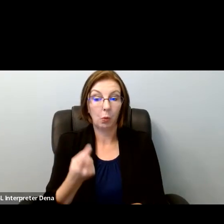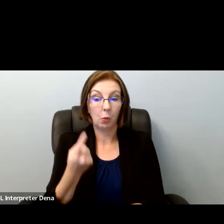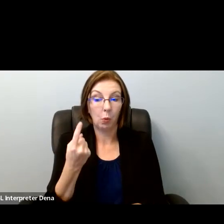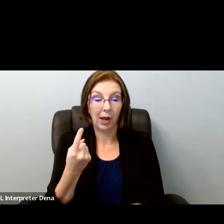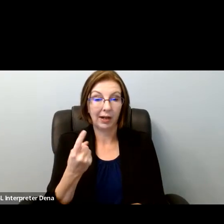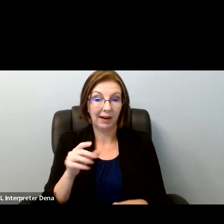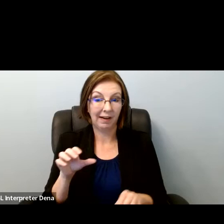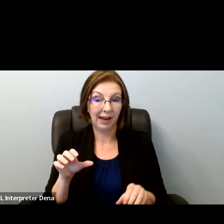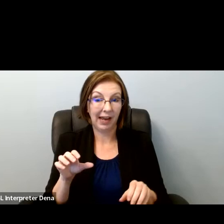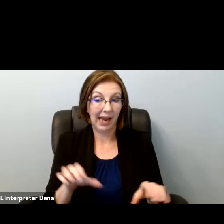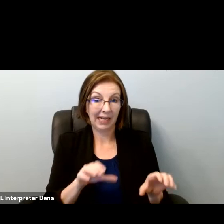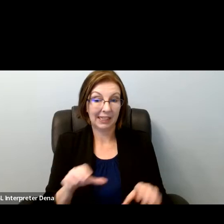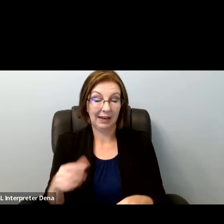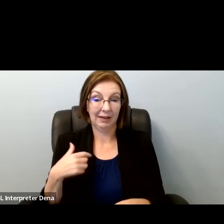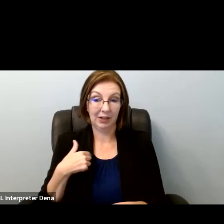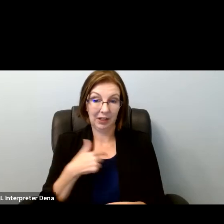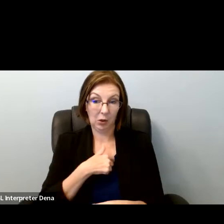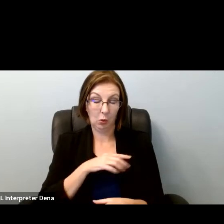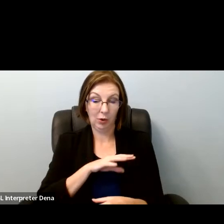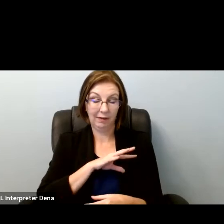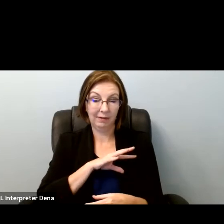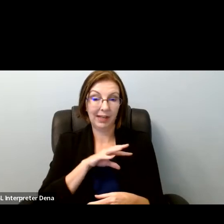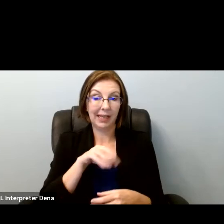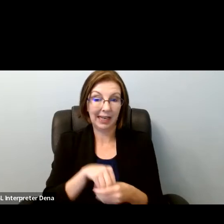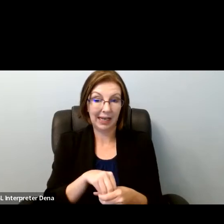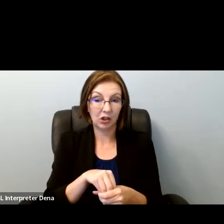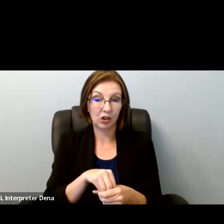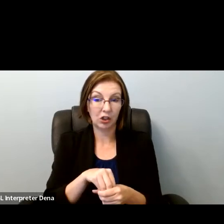One of the activities we have been engaged in is